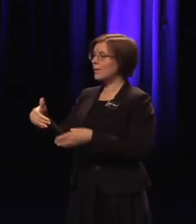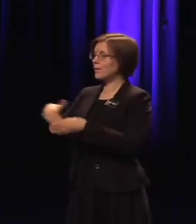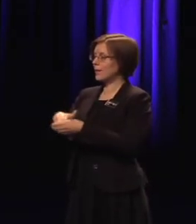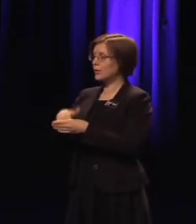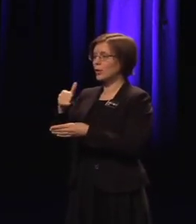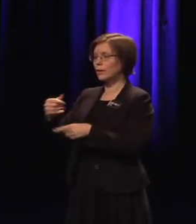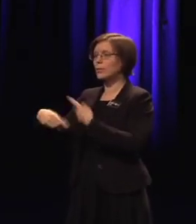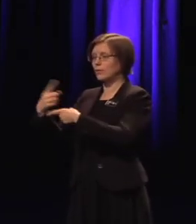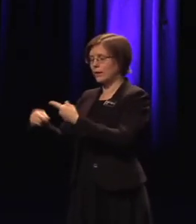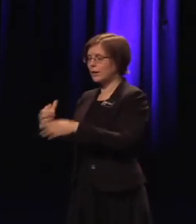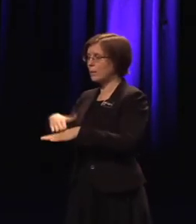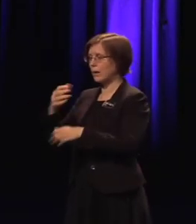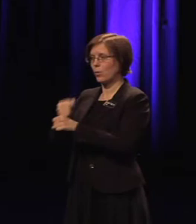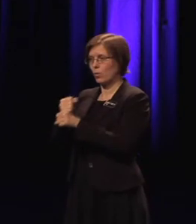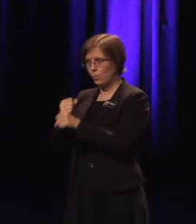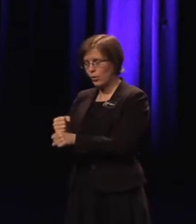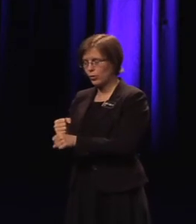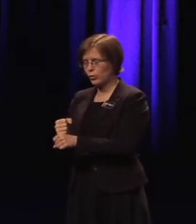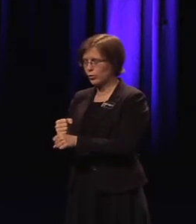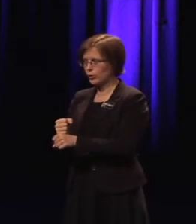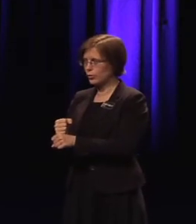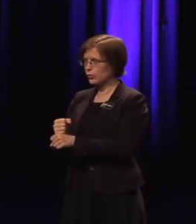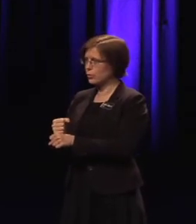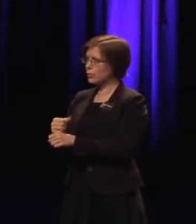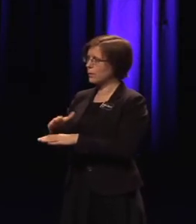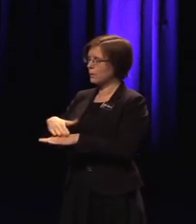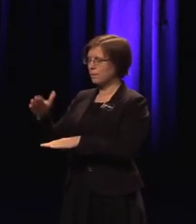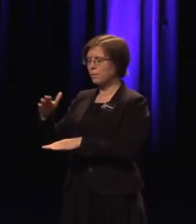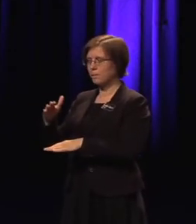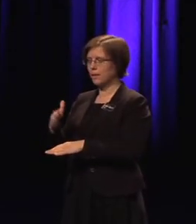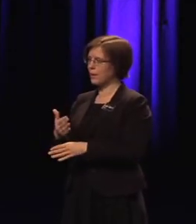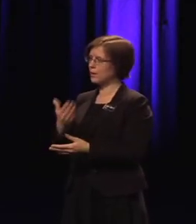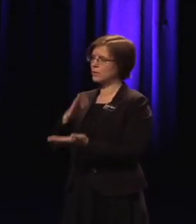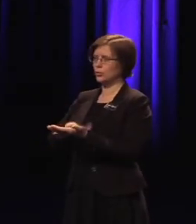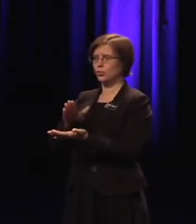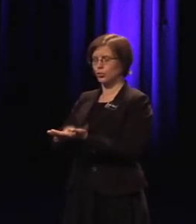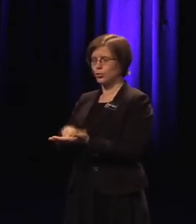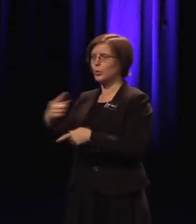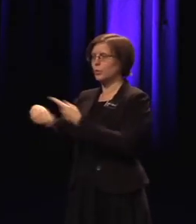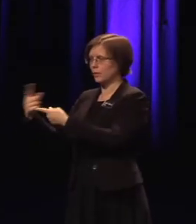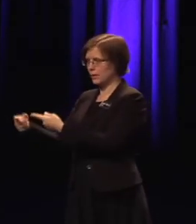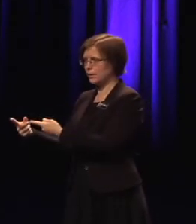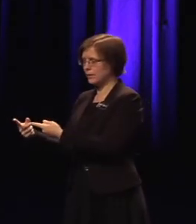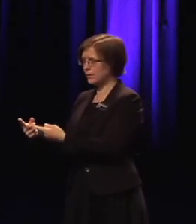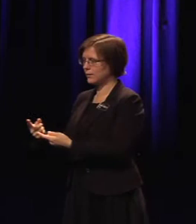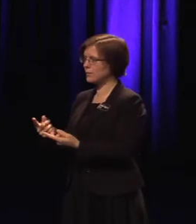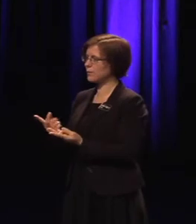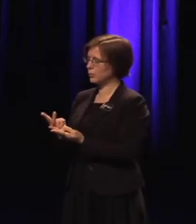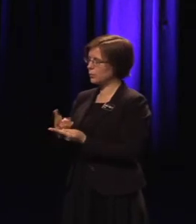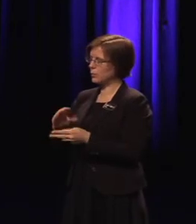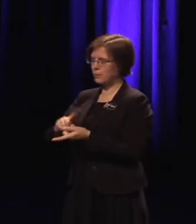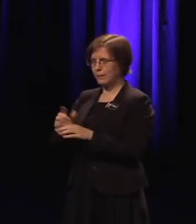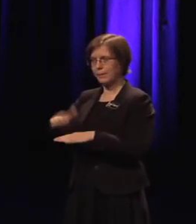more sustainable, more accountable development. Accountable development is more efficient.